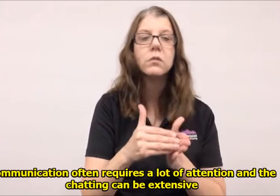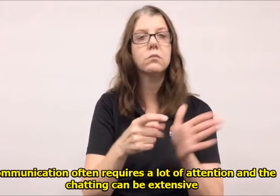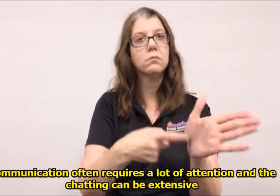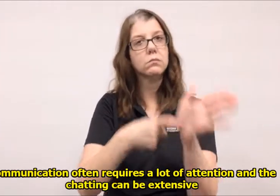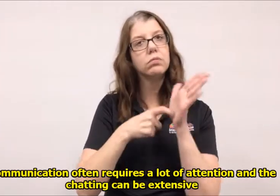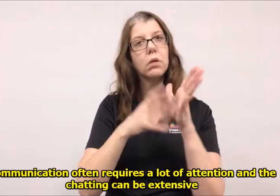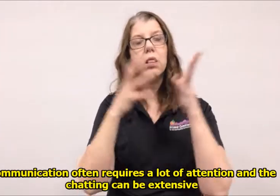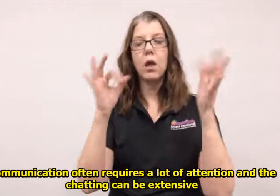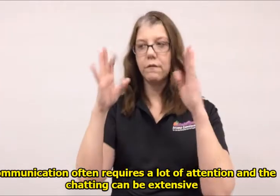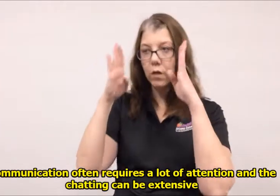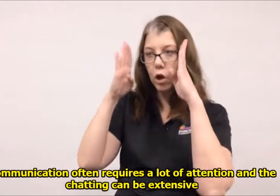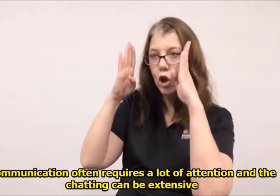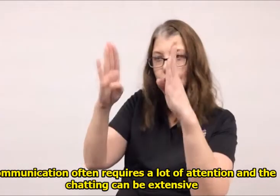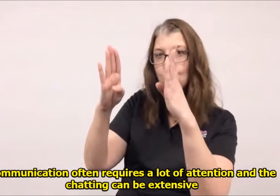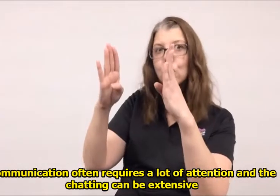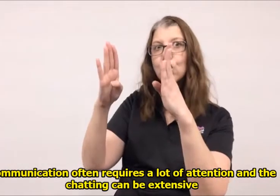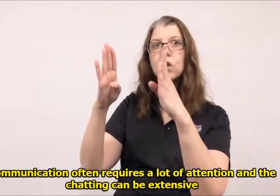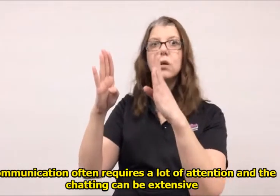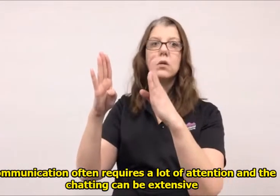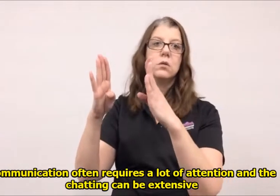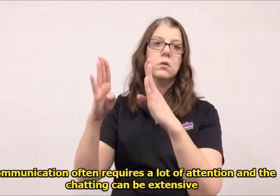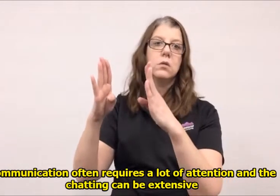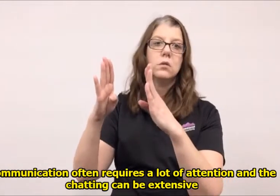Communication often requires a lot of attention,